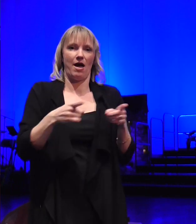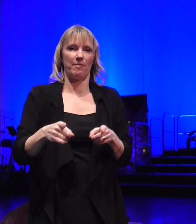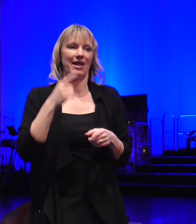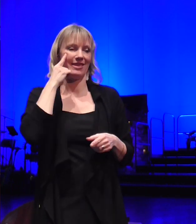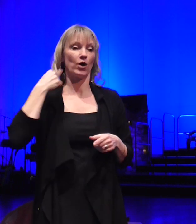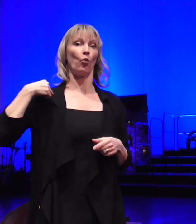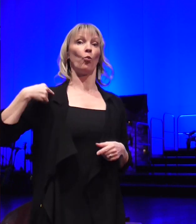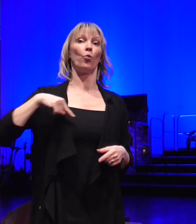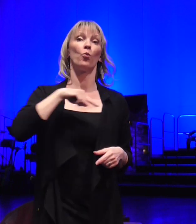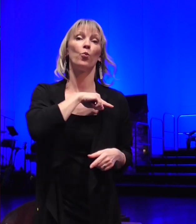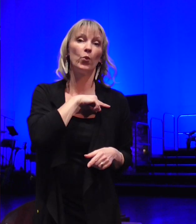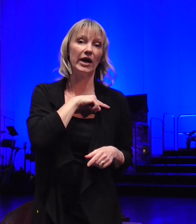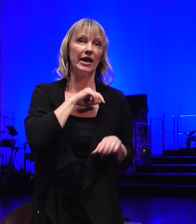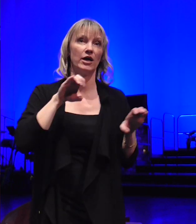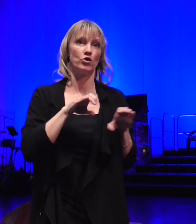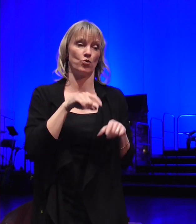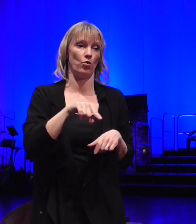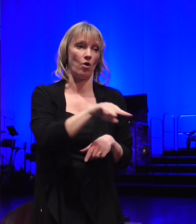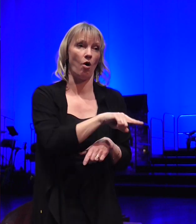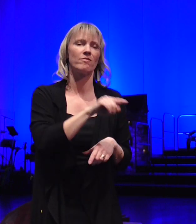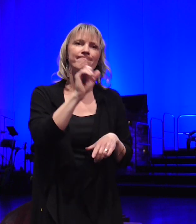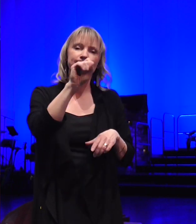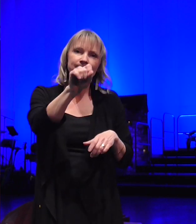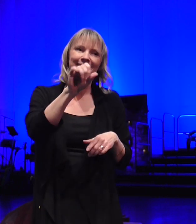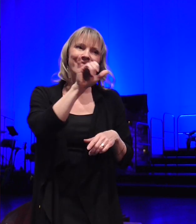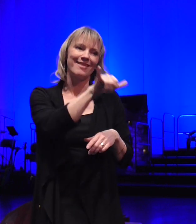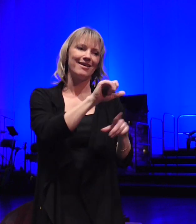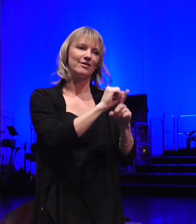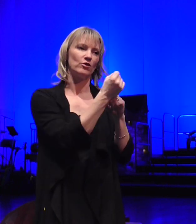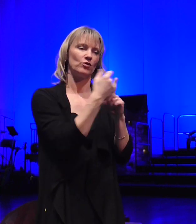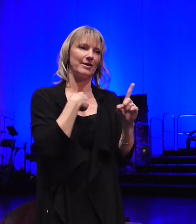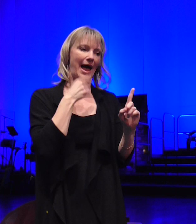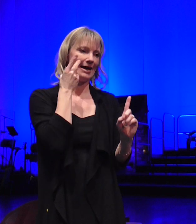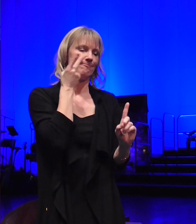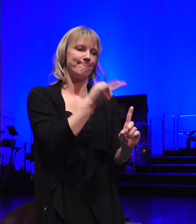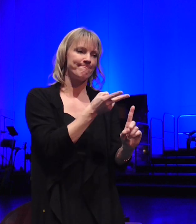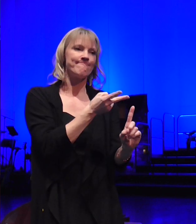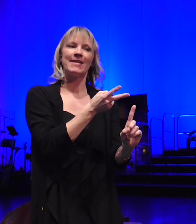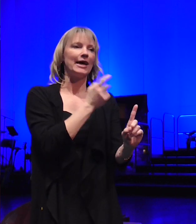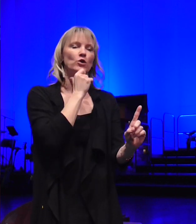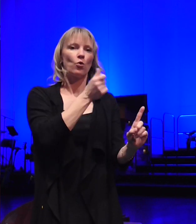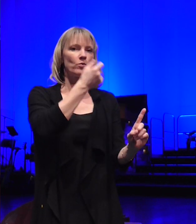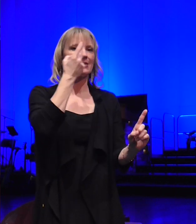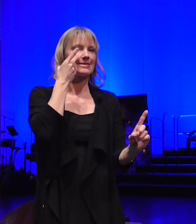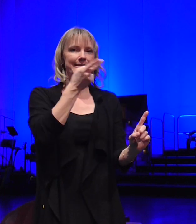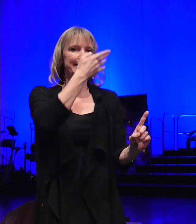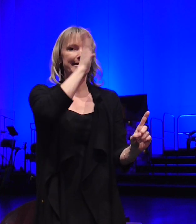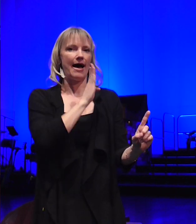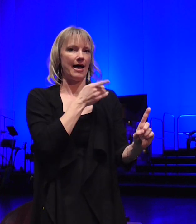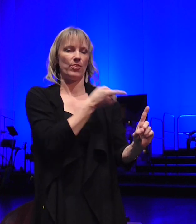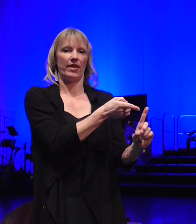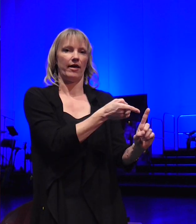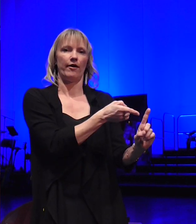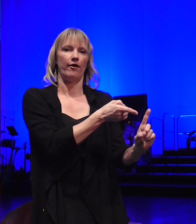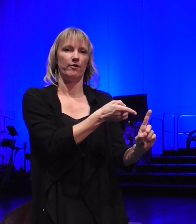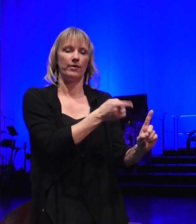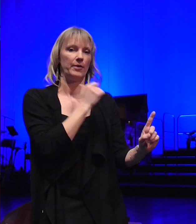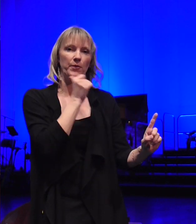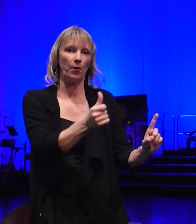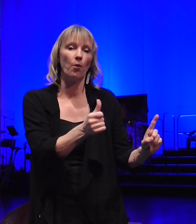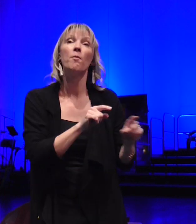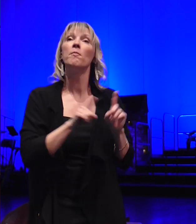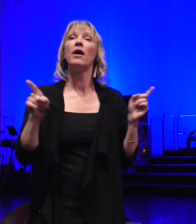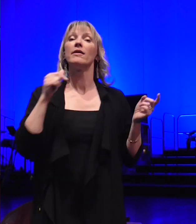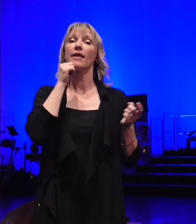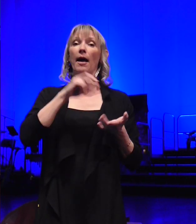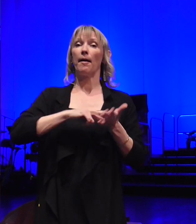things. And yes, when I look at that situation, I don't see God in that at all. But that doesn't mean that I don't